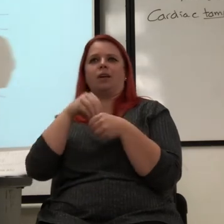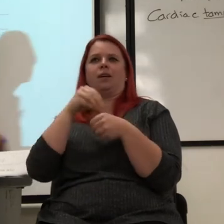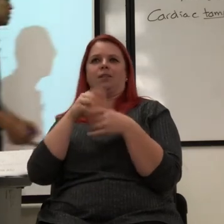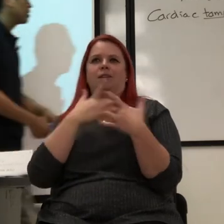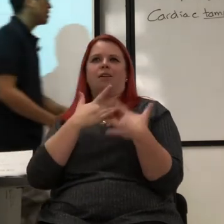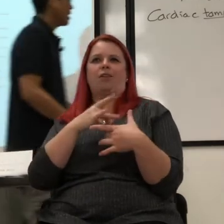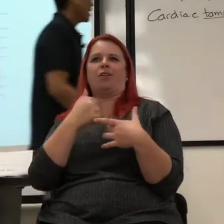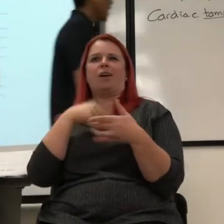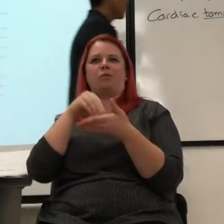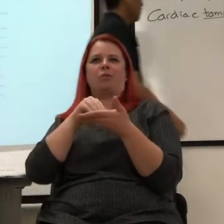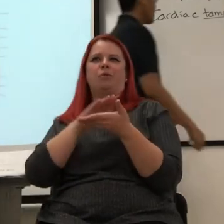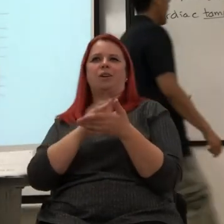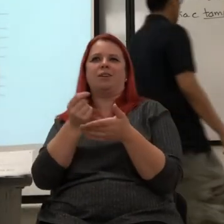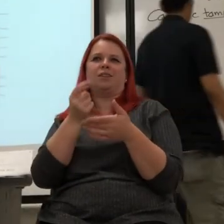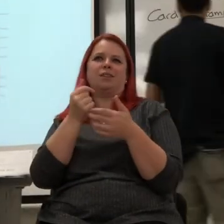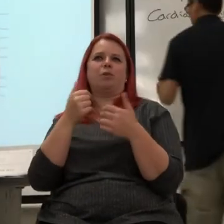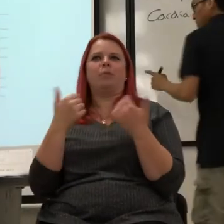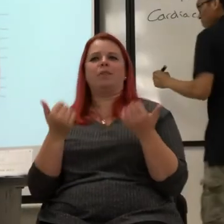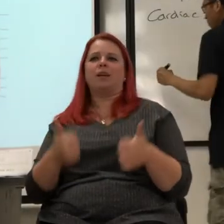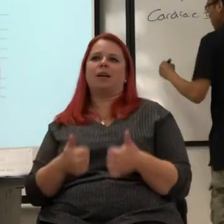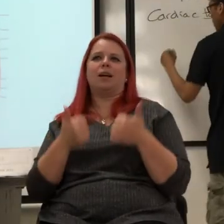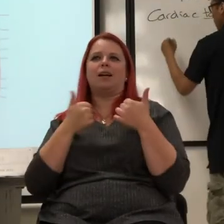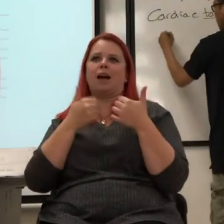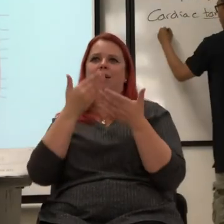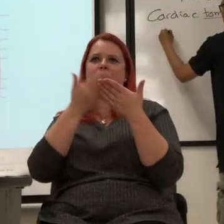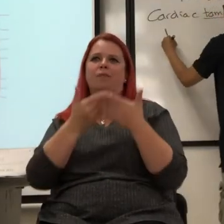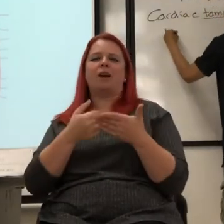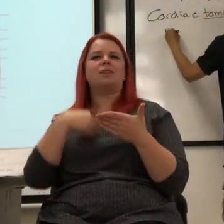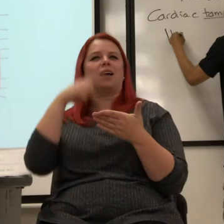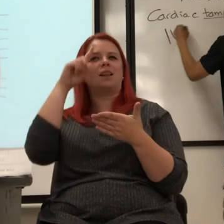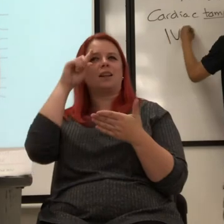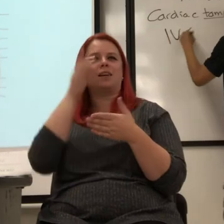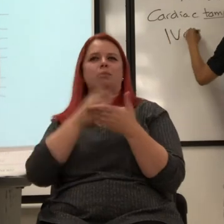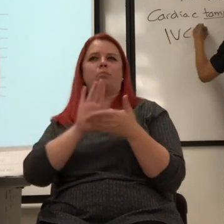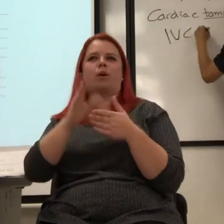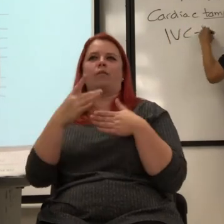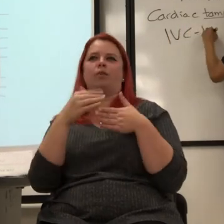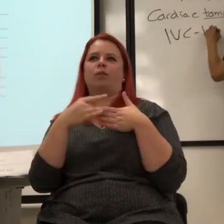down. It's a little anatomy factoid. I think it's even in your study guide. IVC